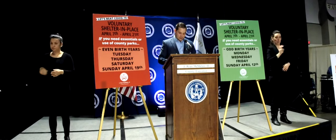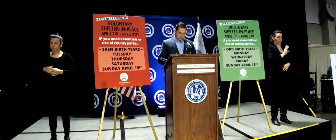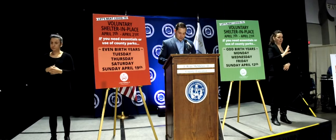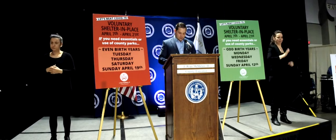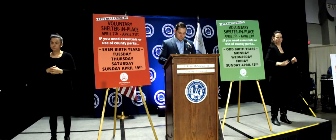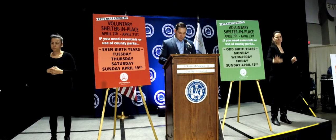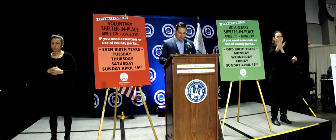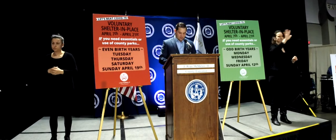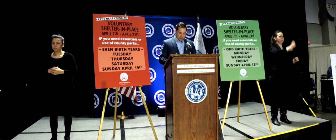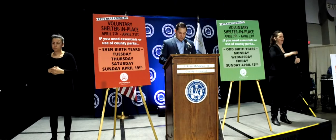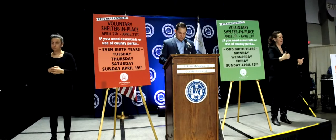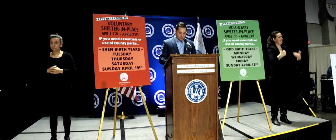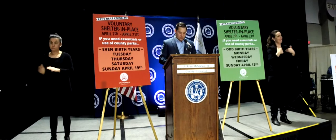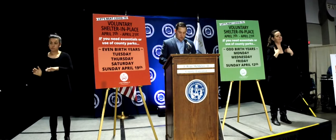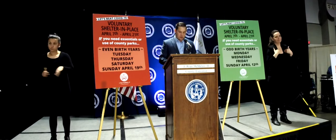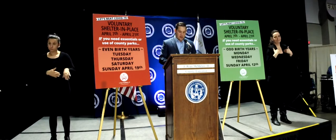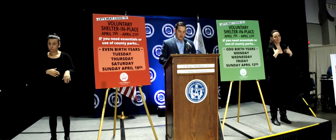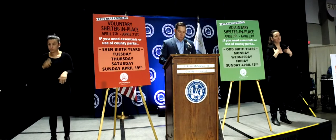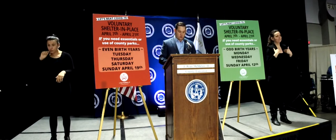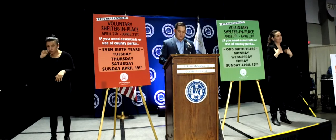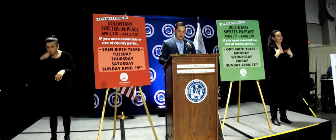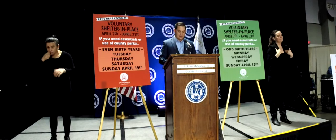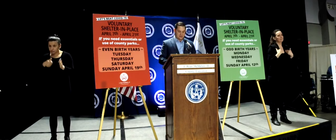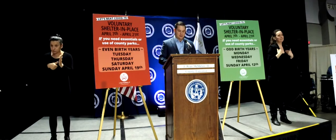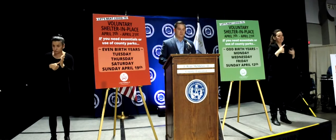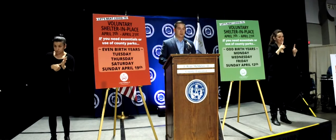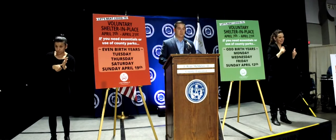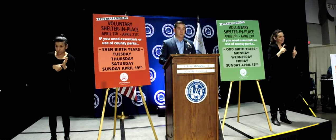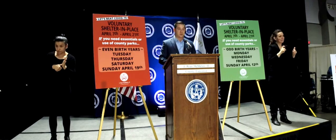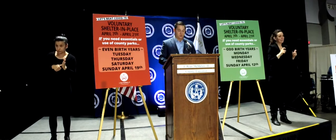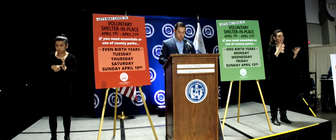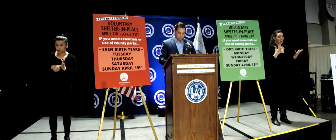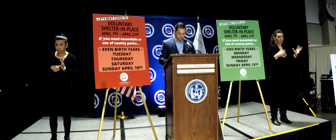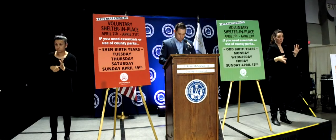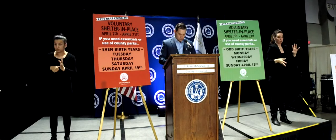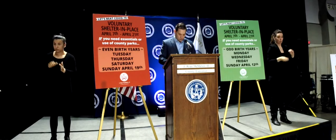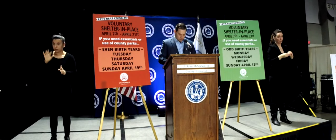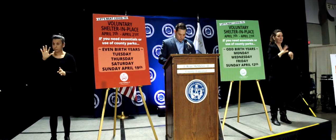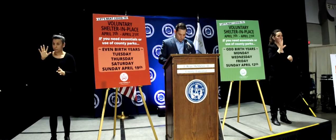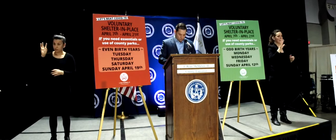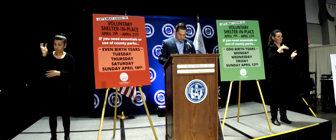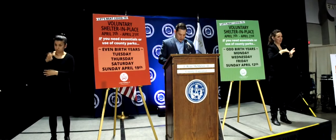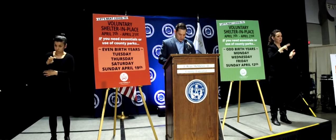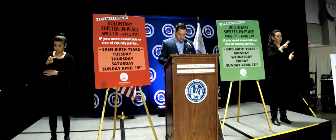Testing. There are 5,381 tests that have been administered.